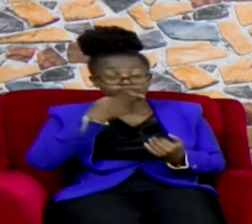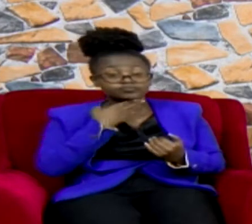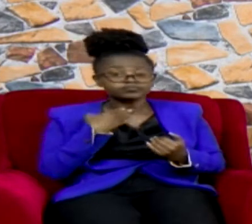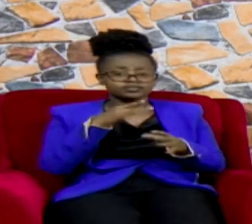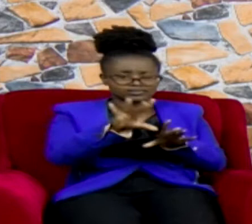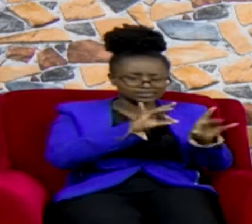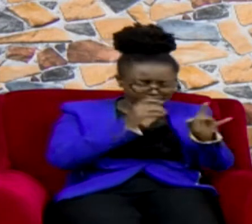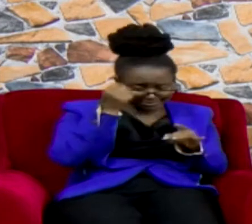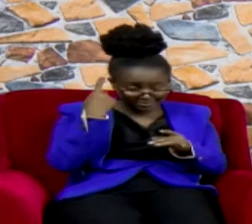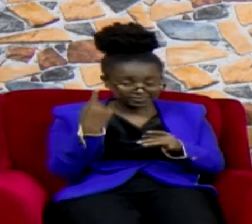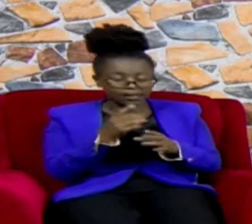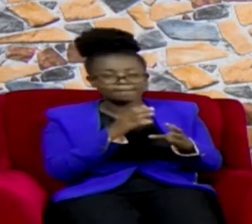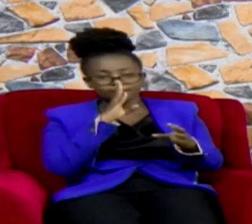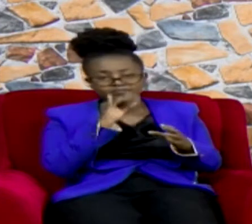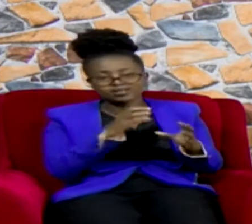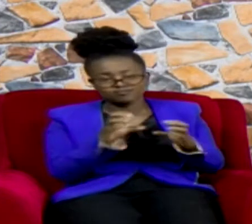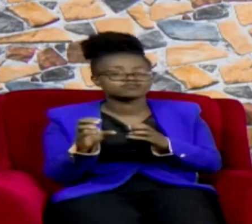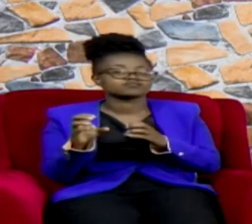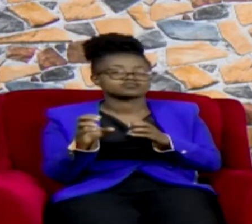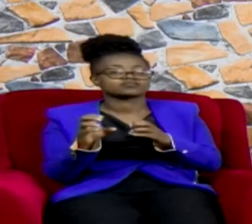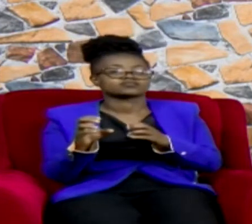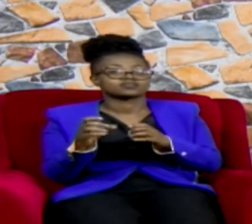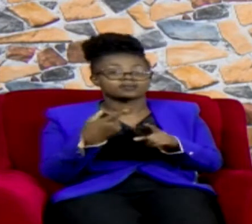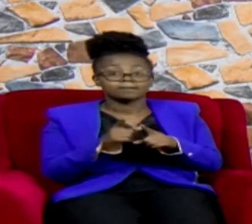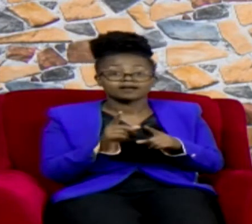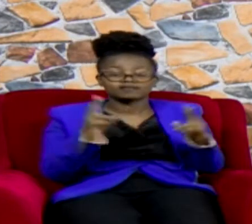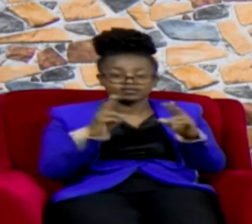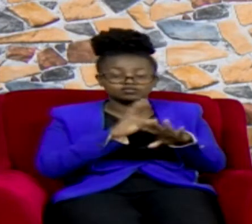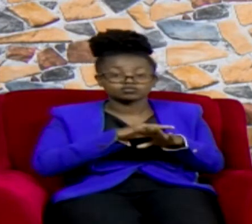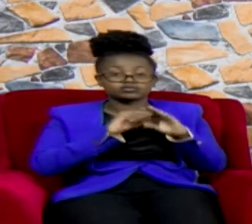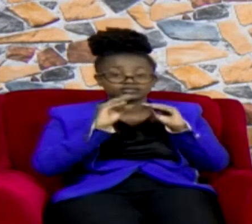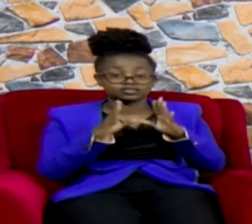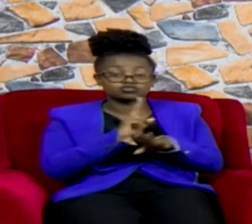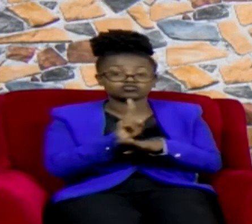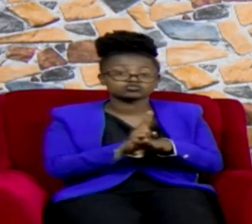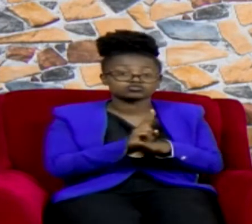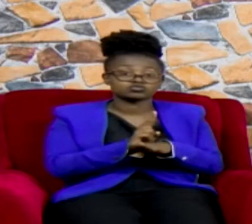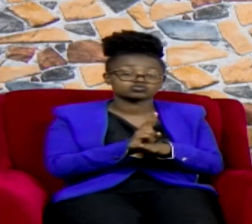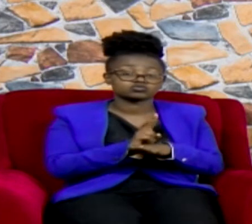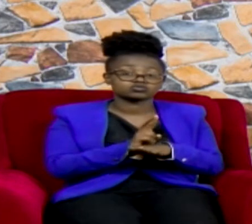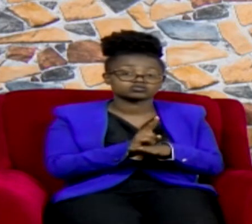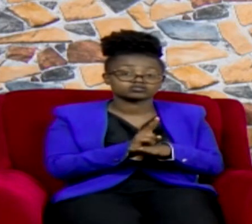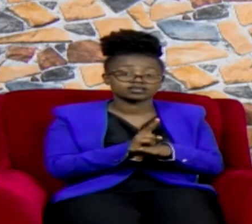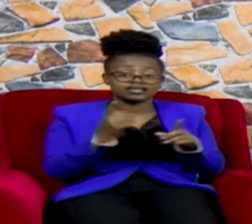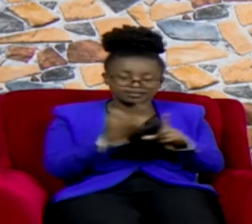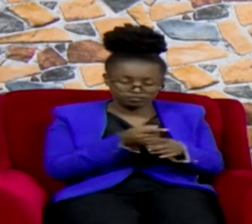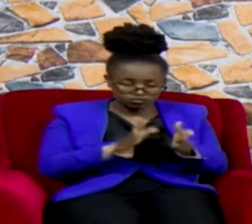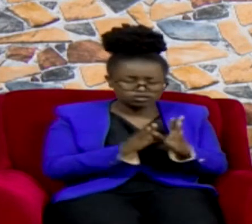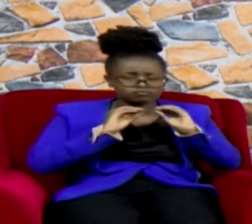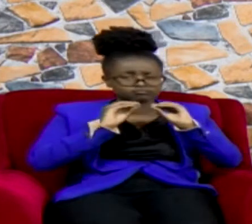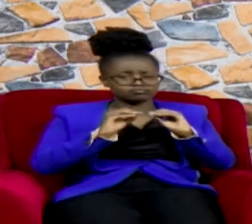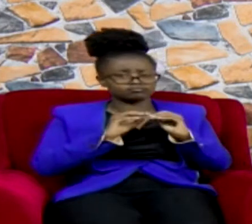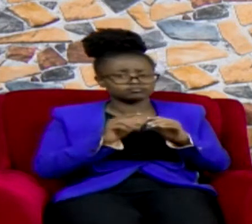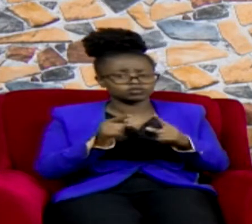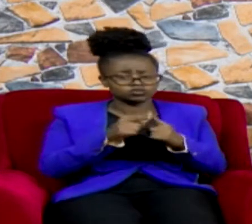world by doing. Okay. Yes. But a very good teacher should use what we call multisensory approach. Whereby